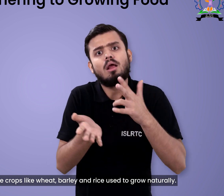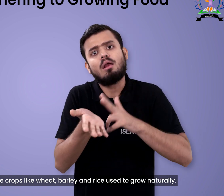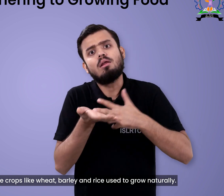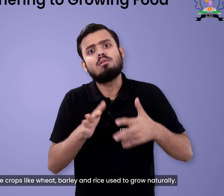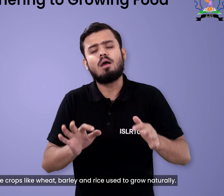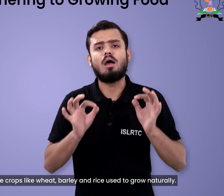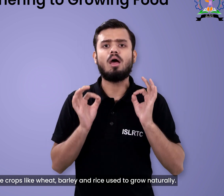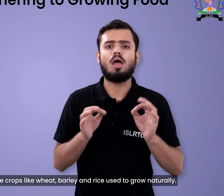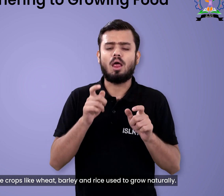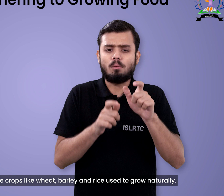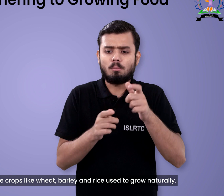naturally.